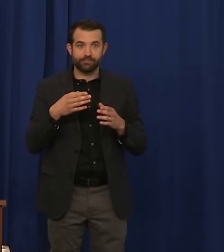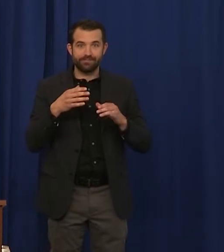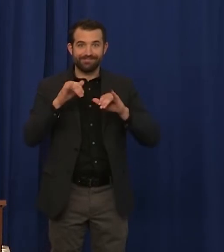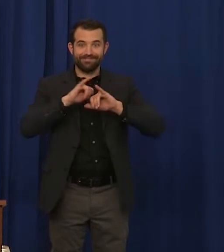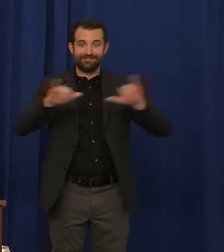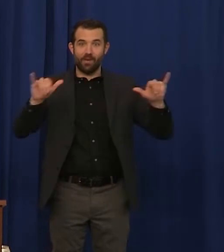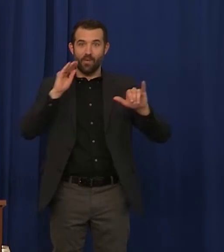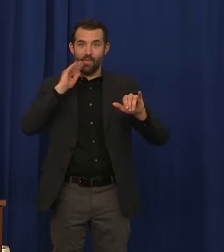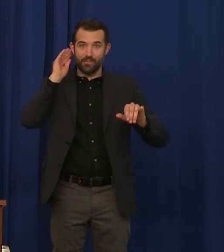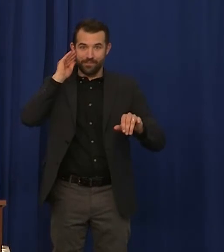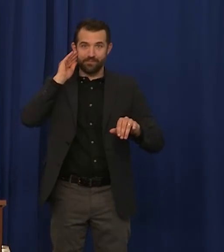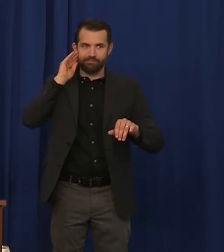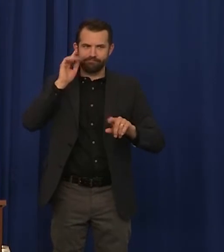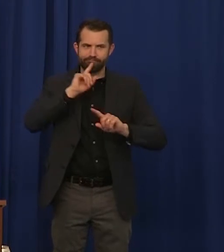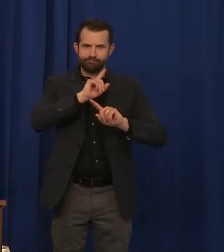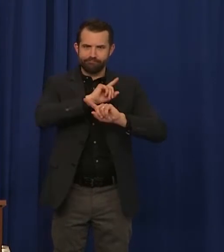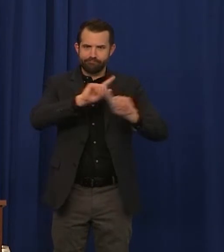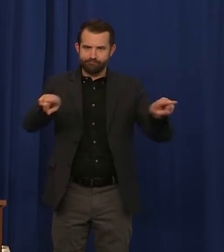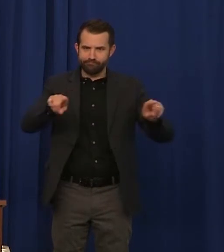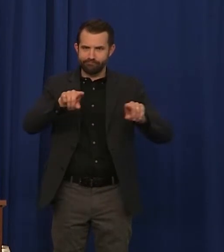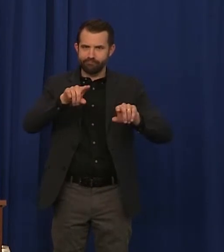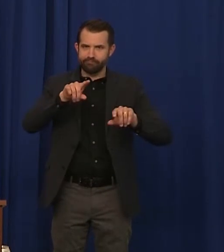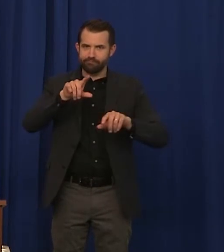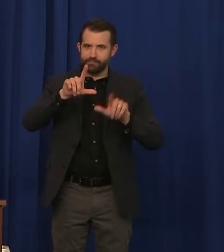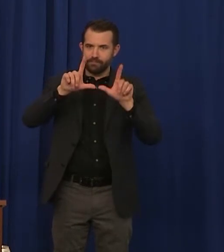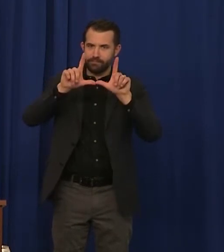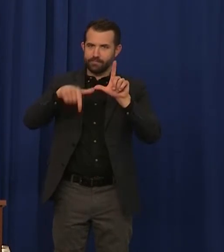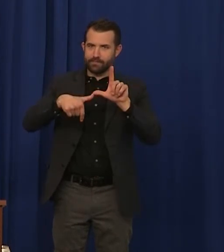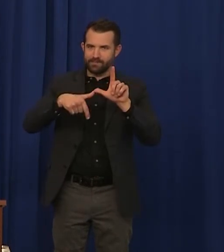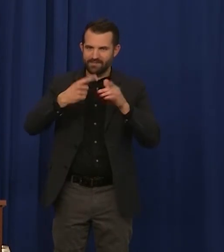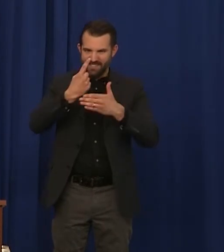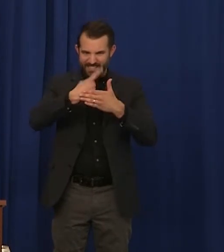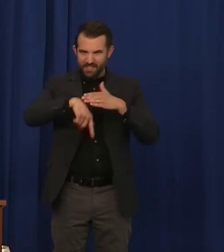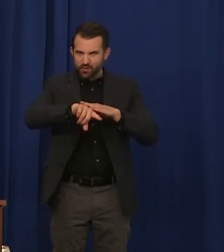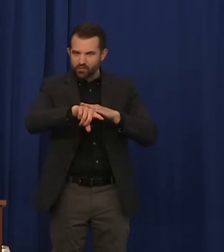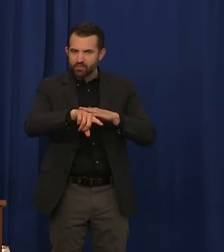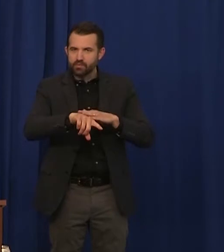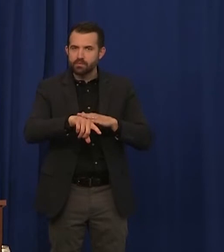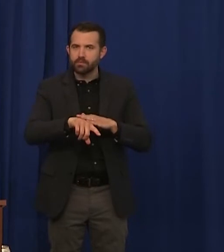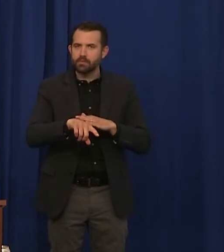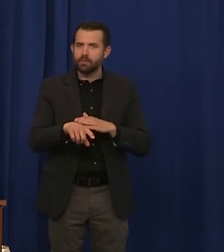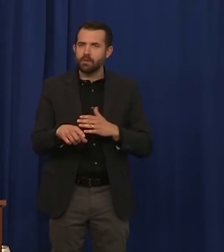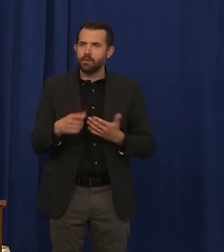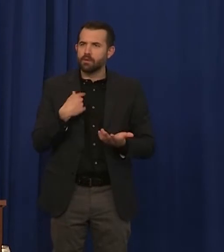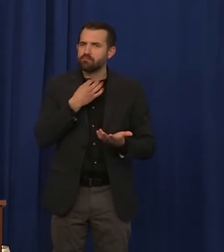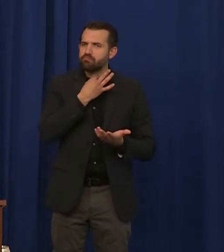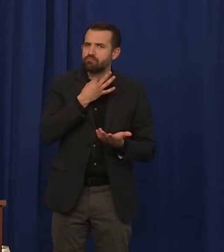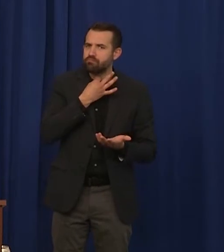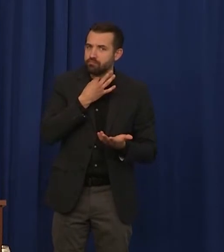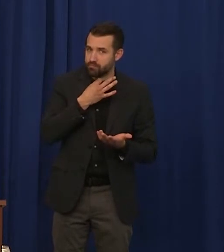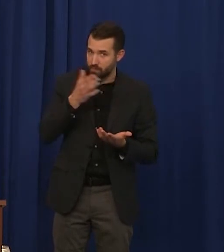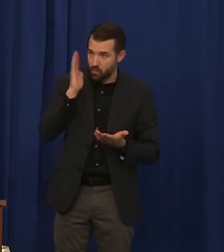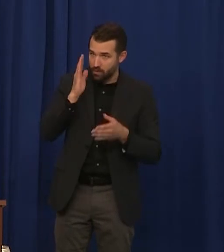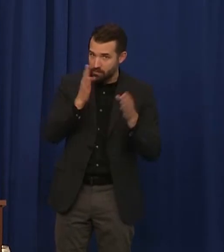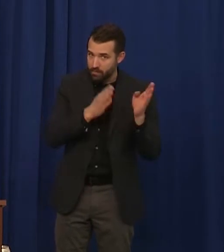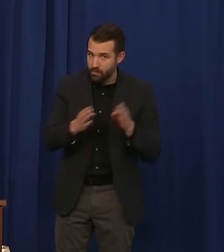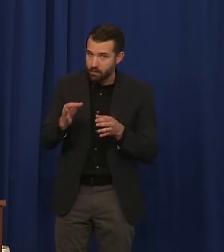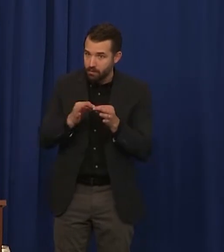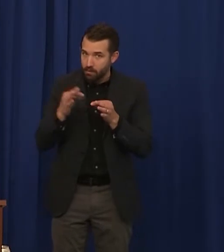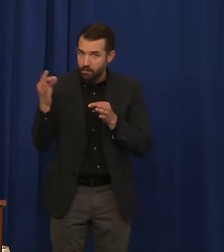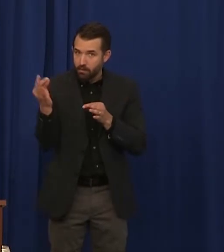What would your advice be? Could you say what you would say or what you have been saying to the governor about extending that, or whether you think we